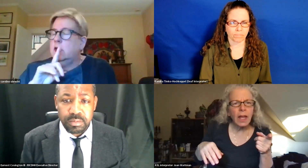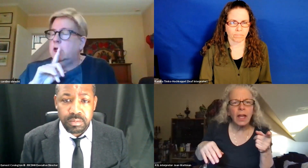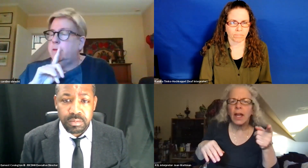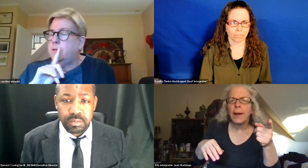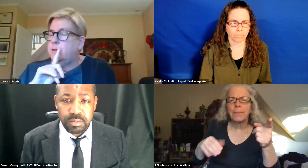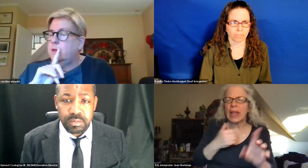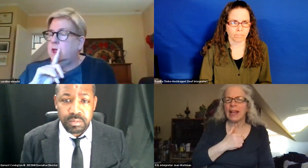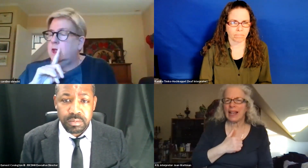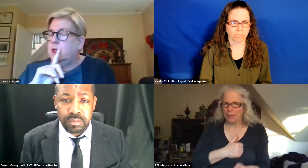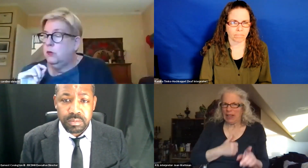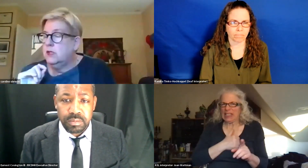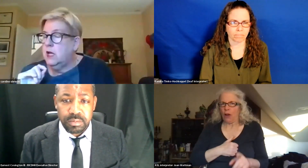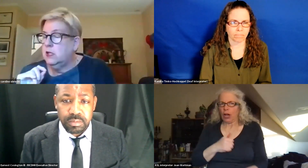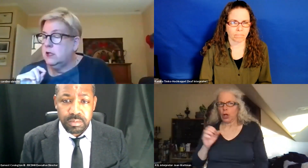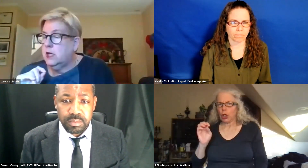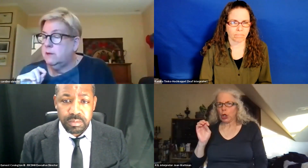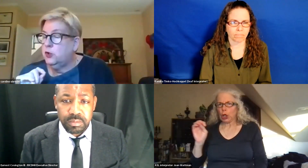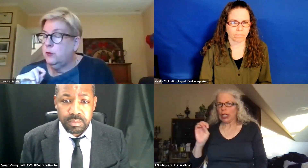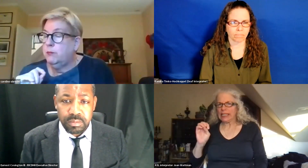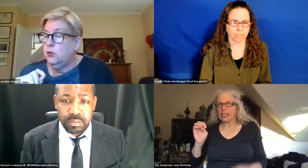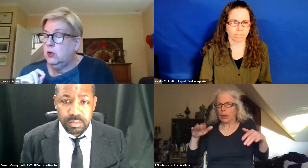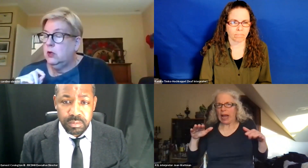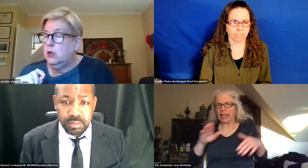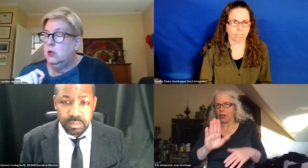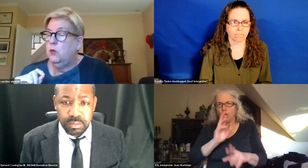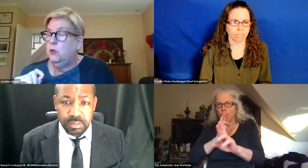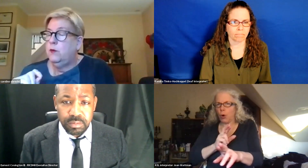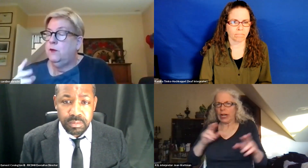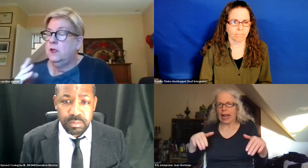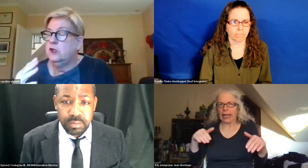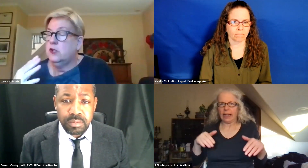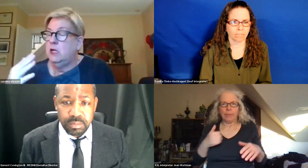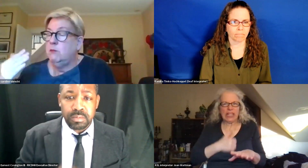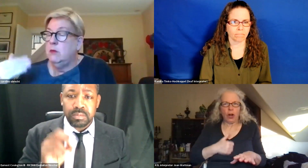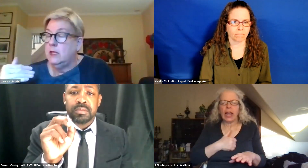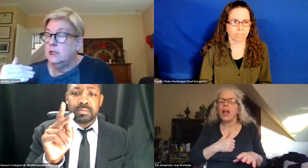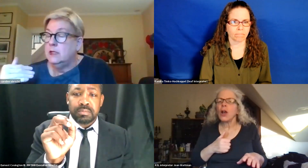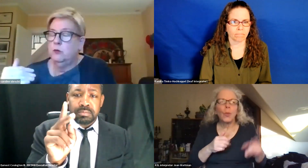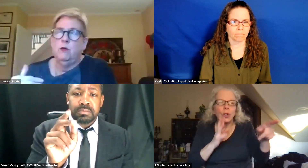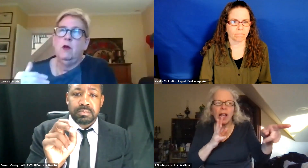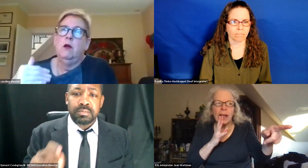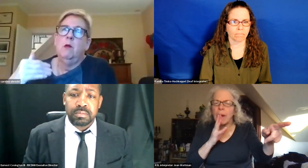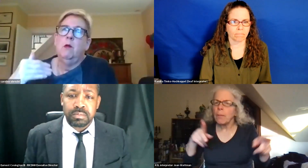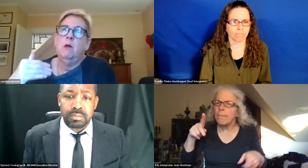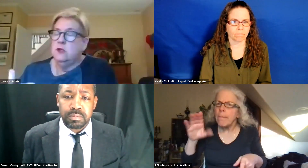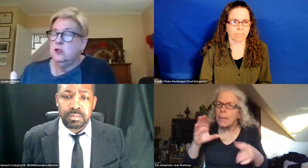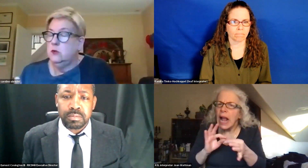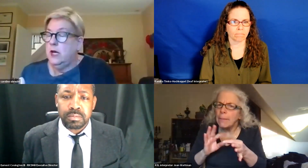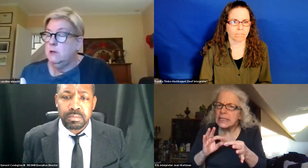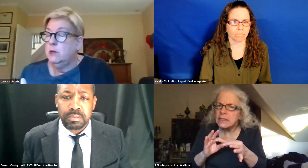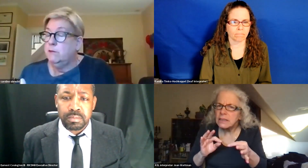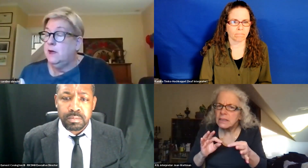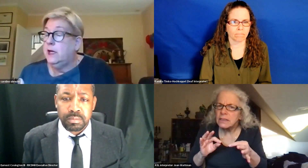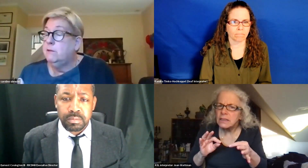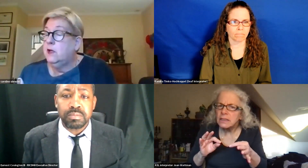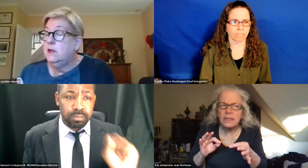Ernest, I think it's not yet time for your report. We've finished the meeting minutes. We're about to do